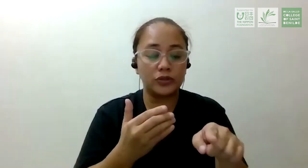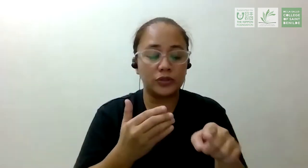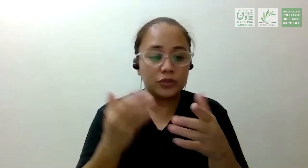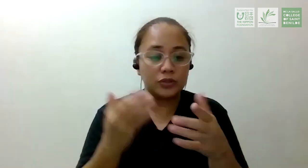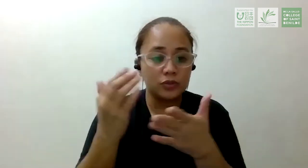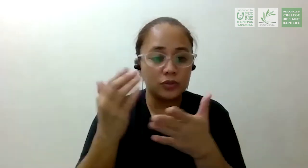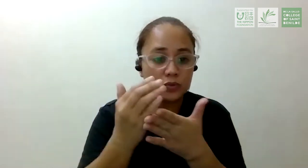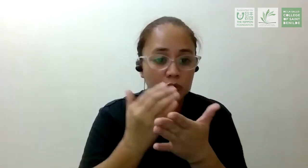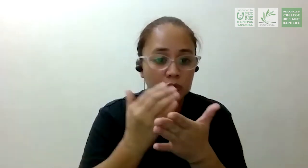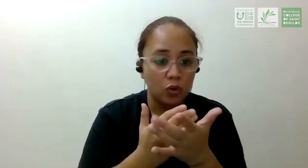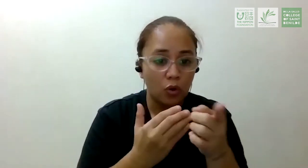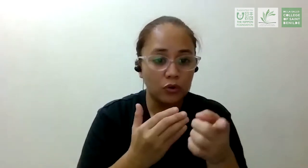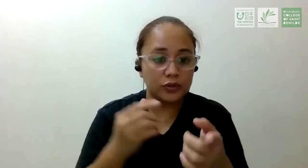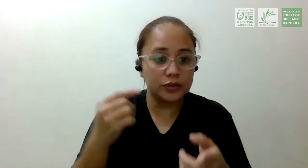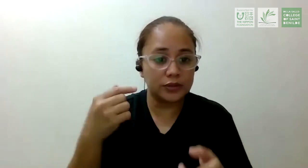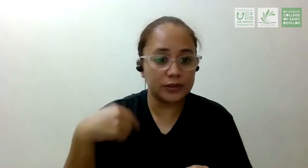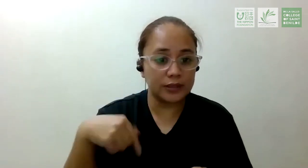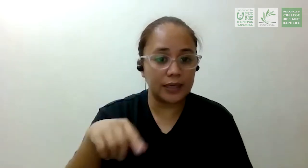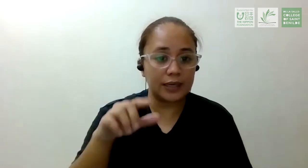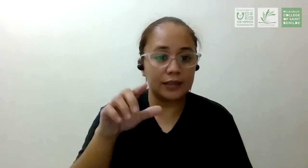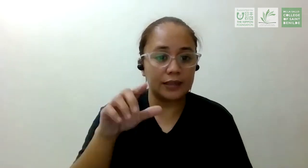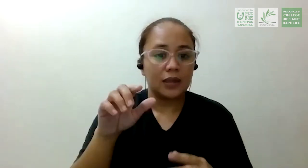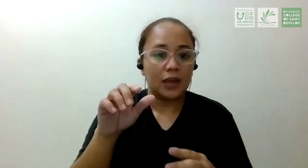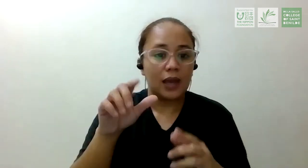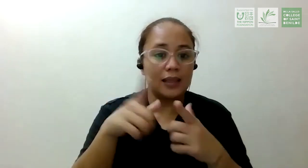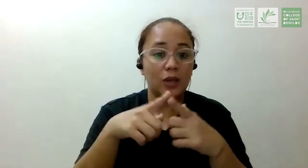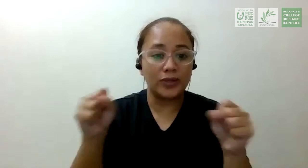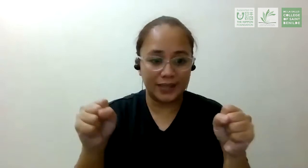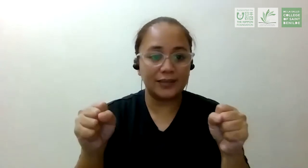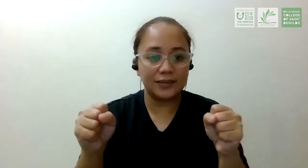her name earlier,